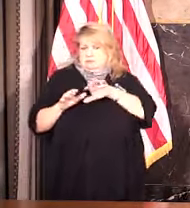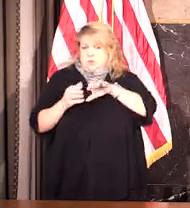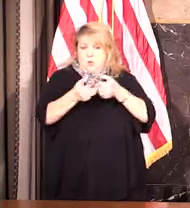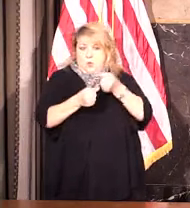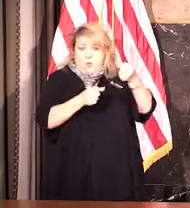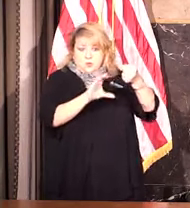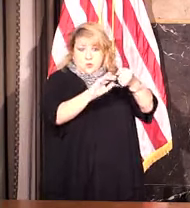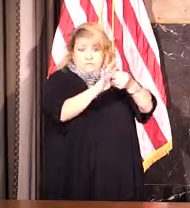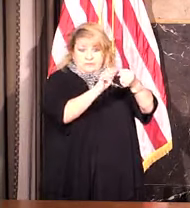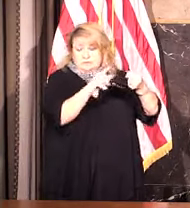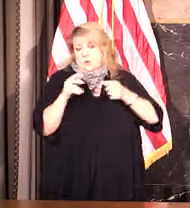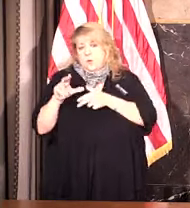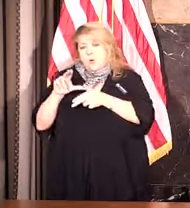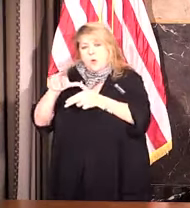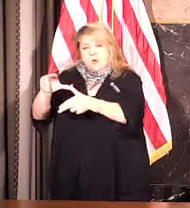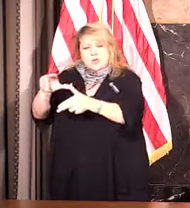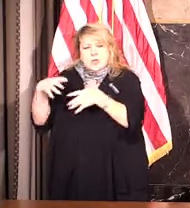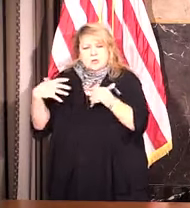to